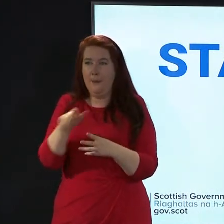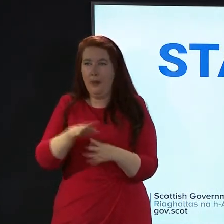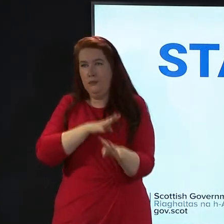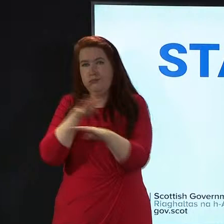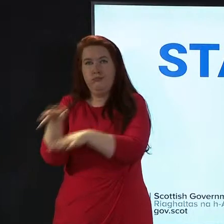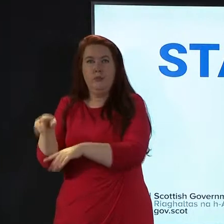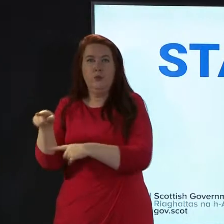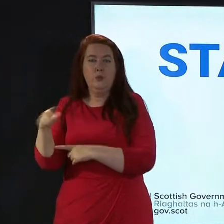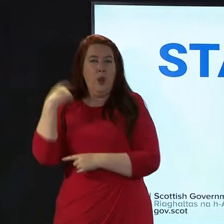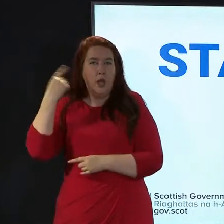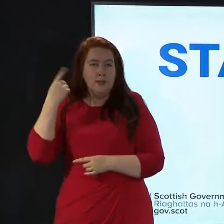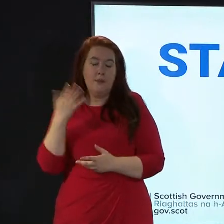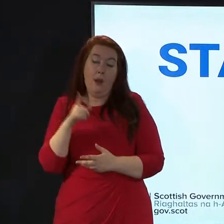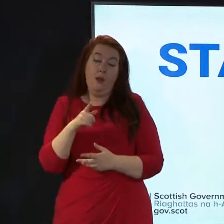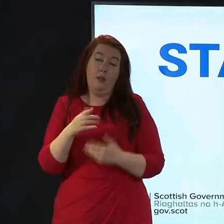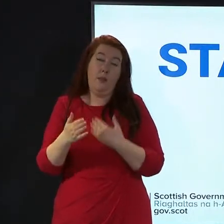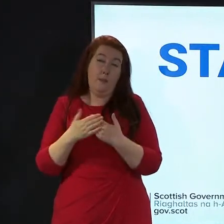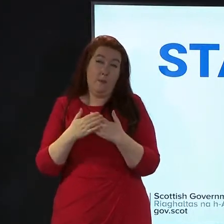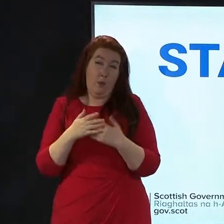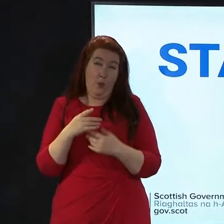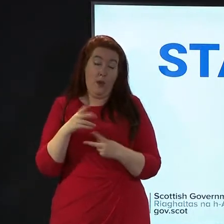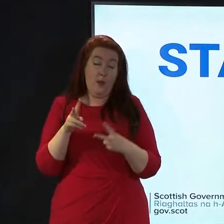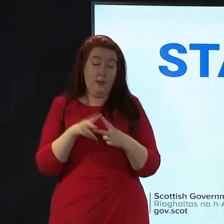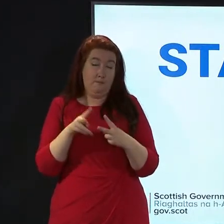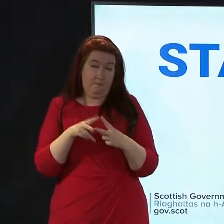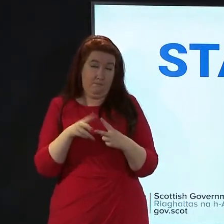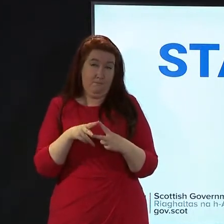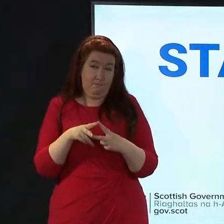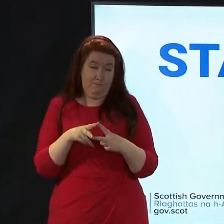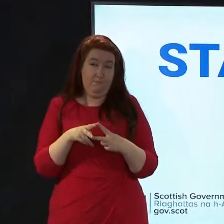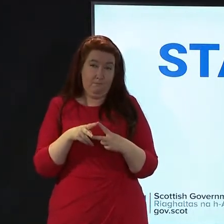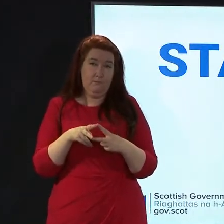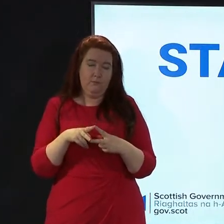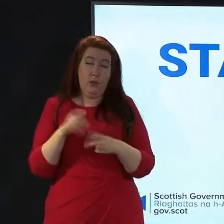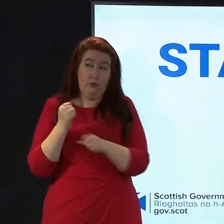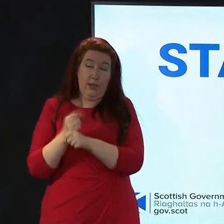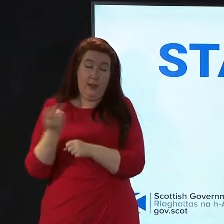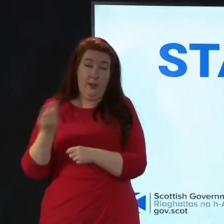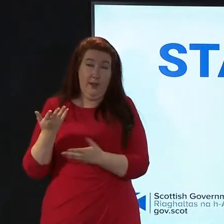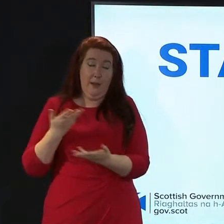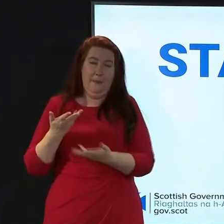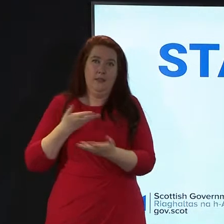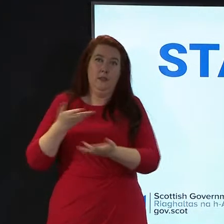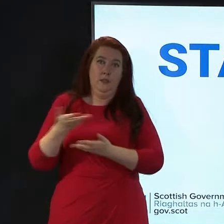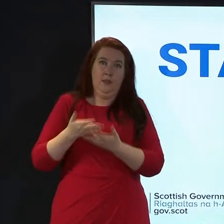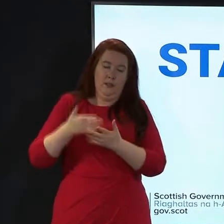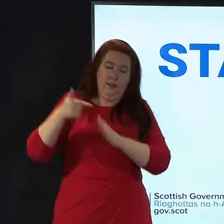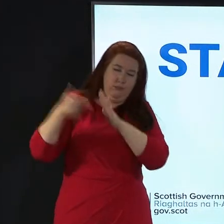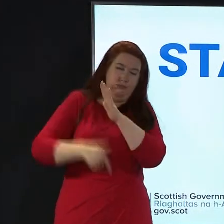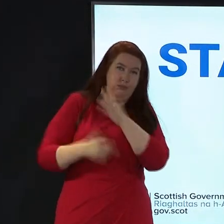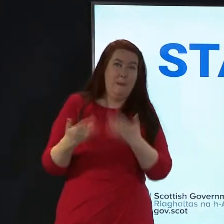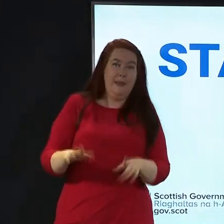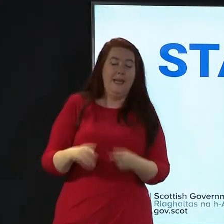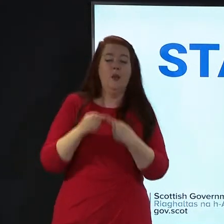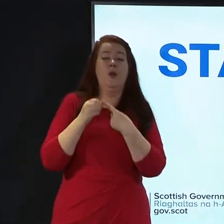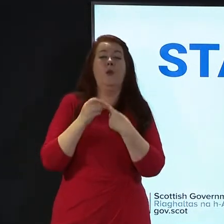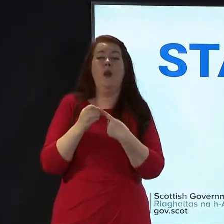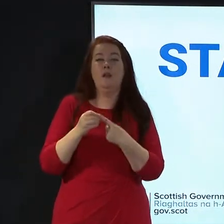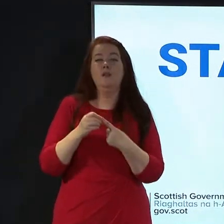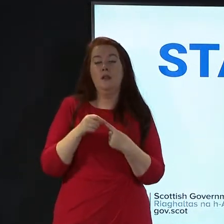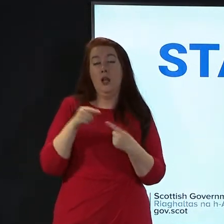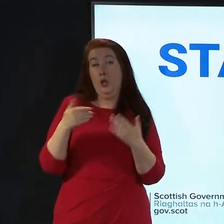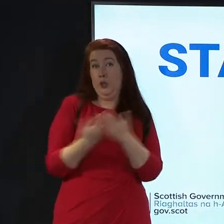London. The more fundamental points, two points, and Gregor and I have discussed this at length, as you would expect. One, the